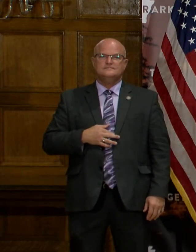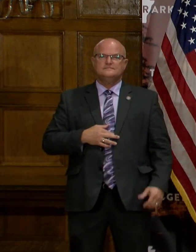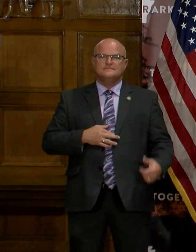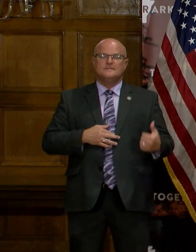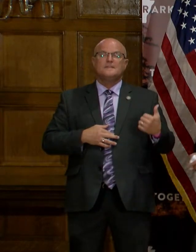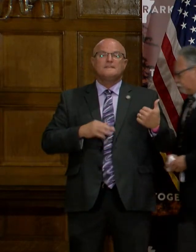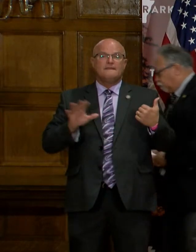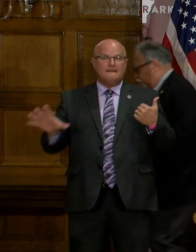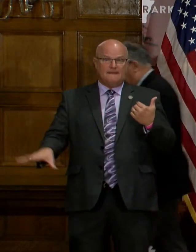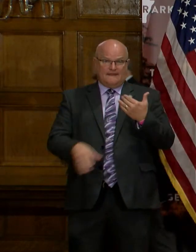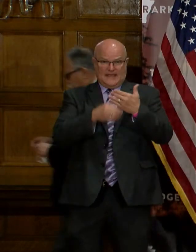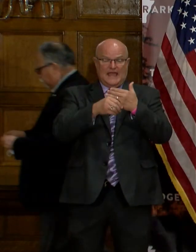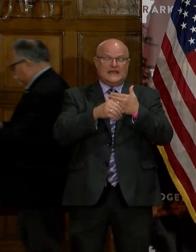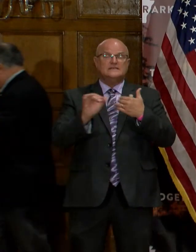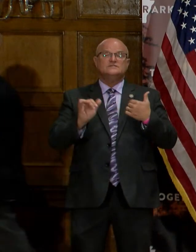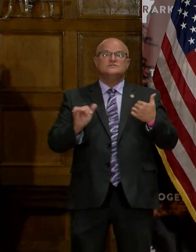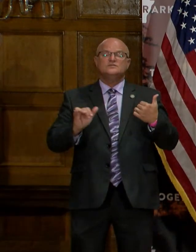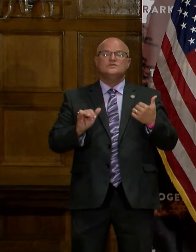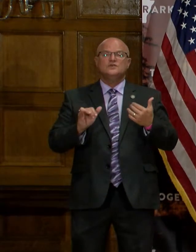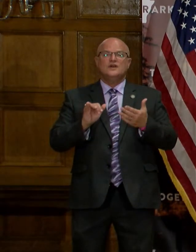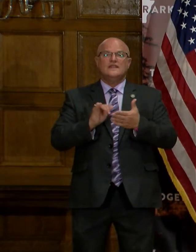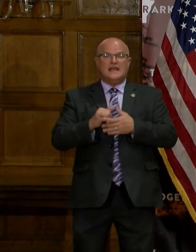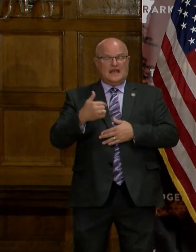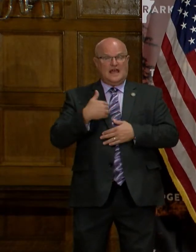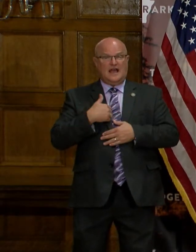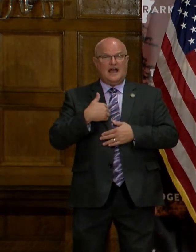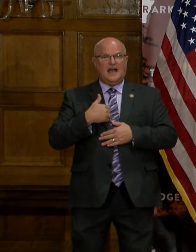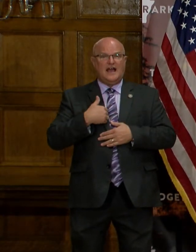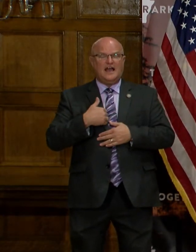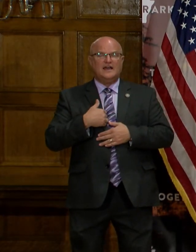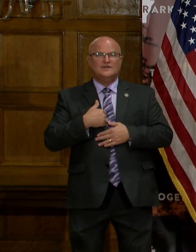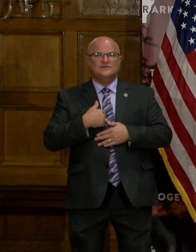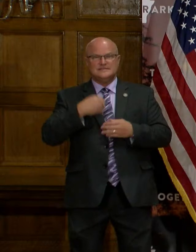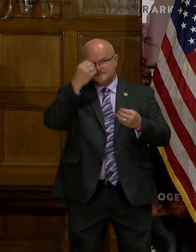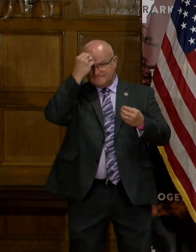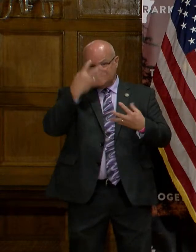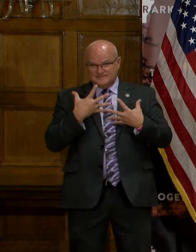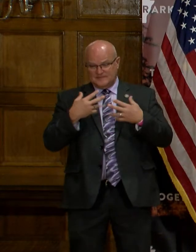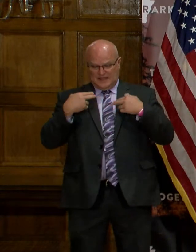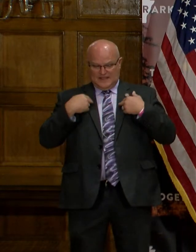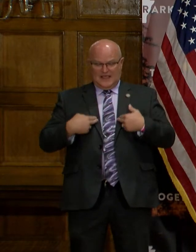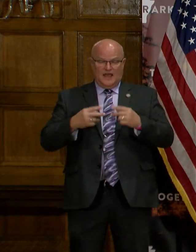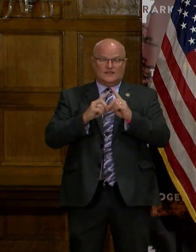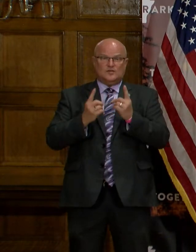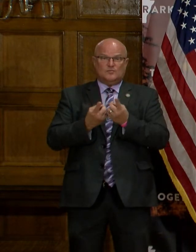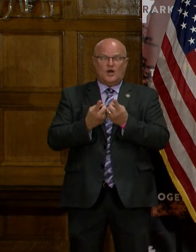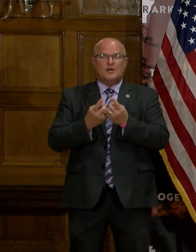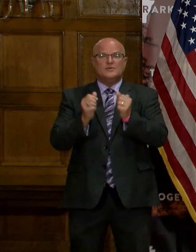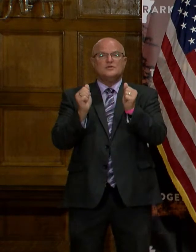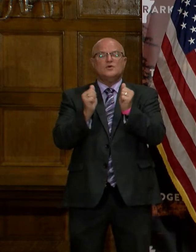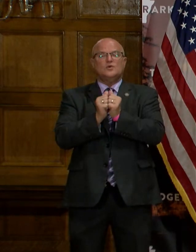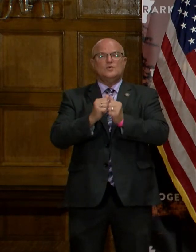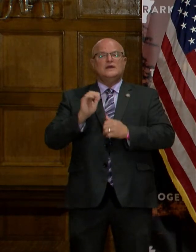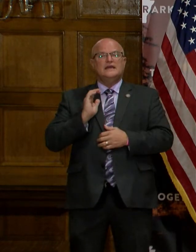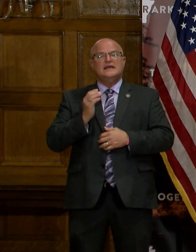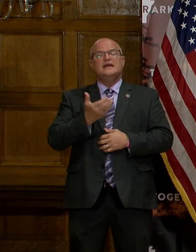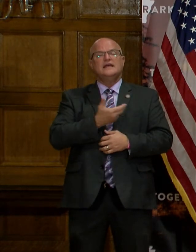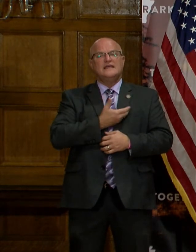Let me just add that I was briefed by the health department along with our